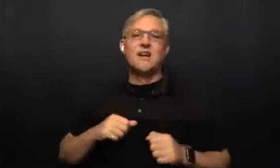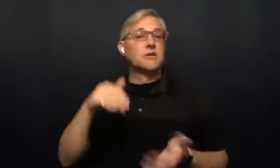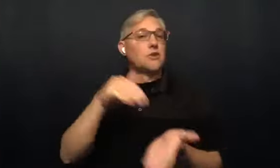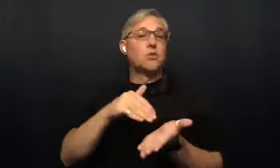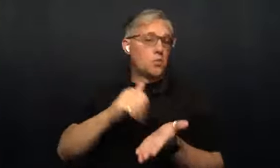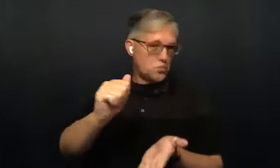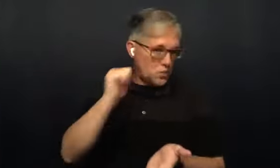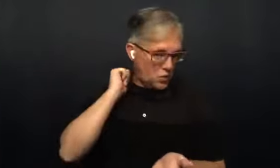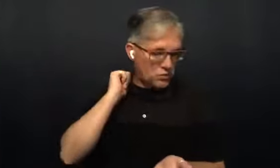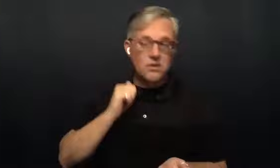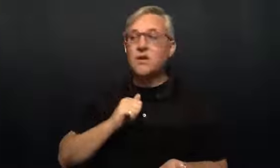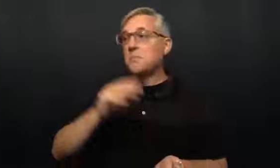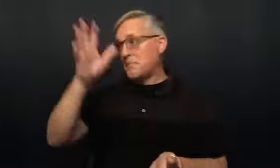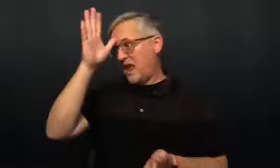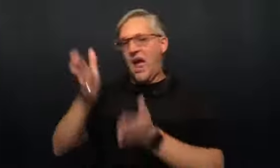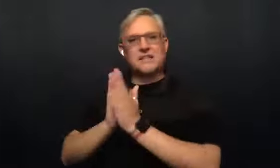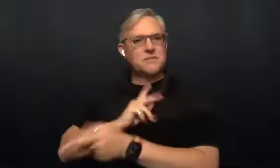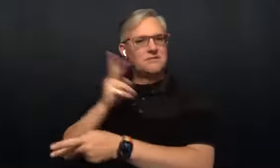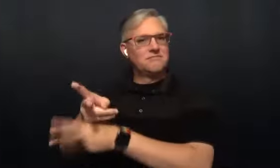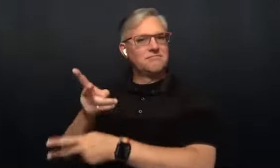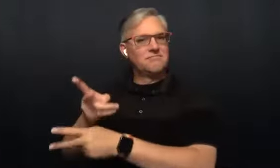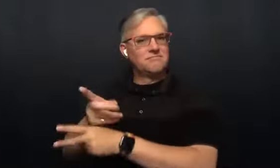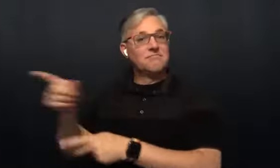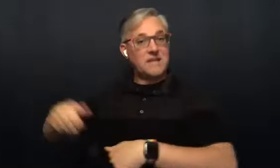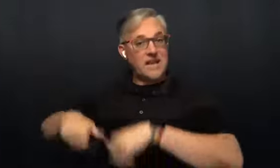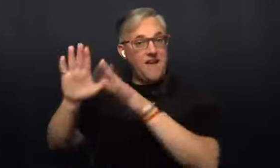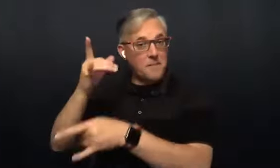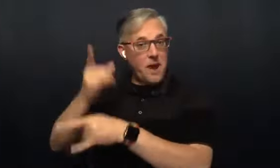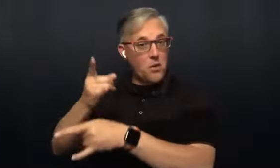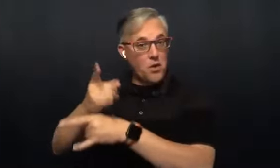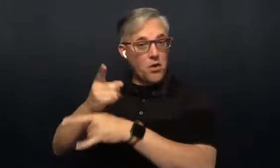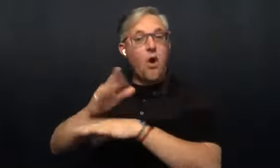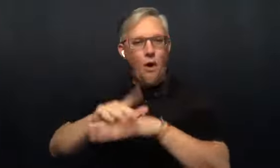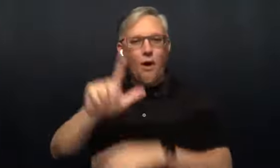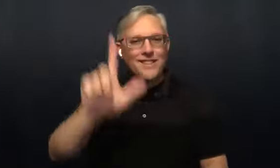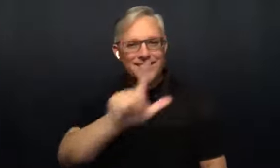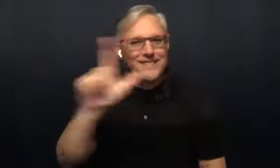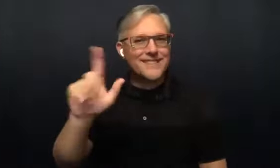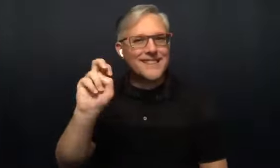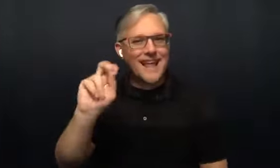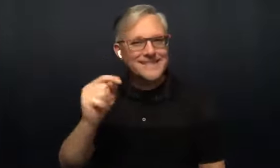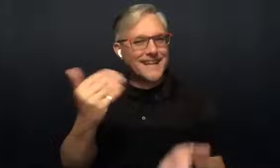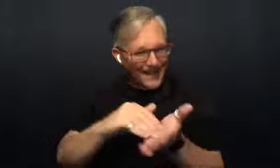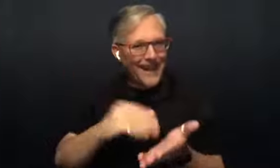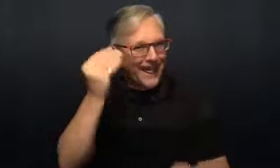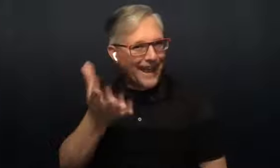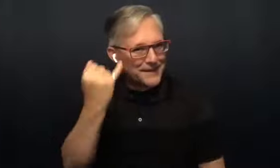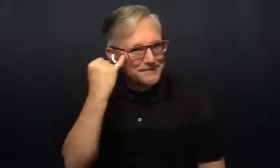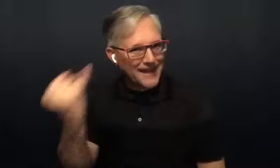for me to take care of him. My dad gave up alcohol. He gave it up on Lent again, y'all. He gave up alcohol one beer at a time. My dad used